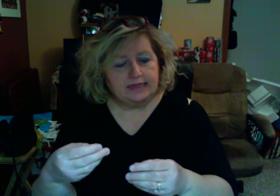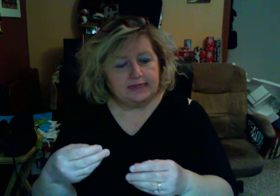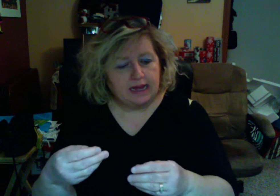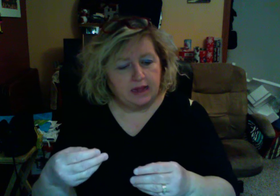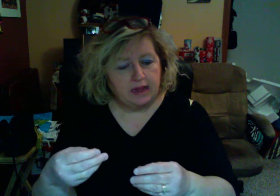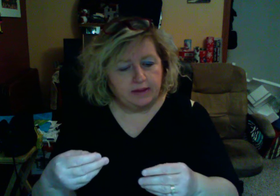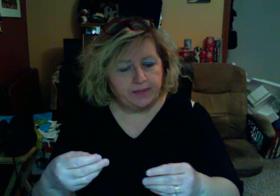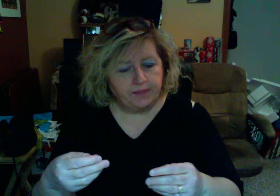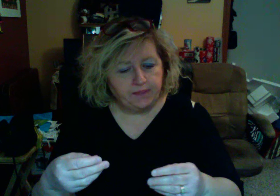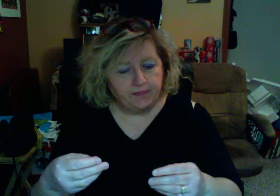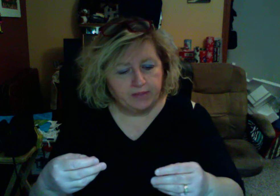Sell.